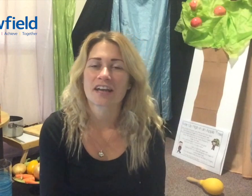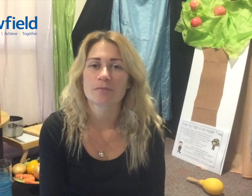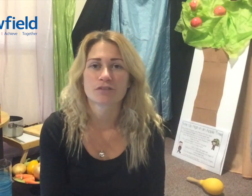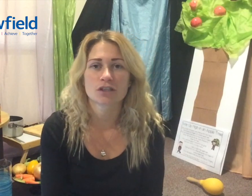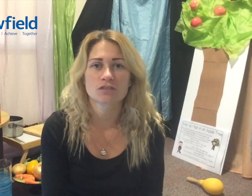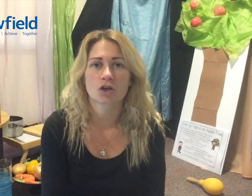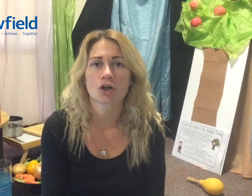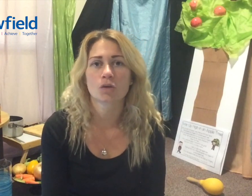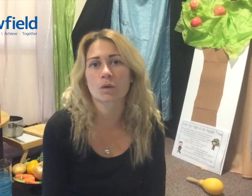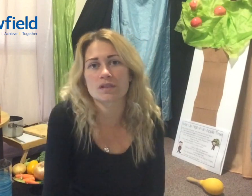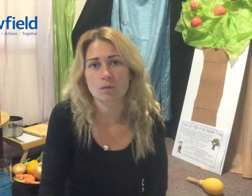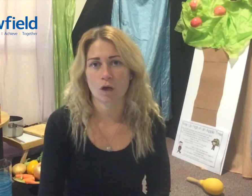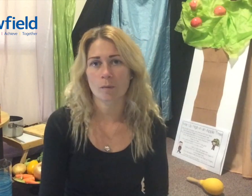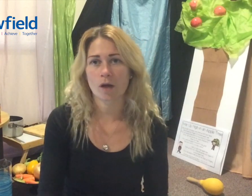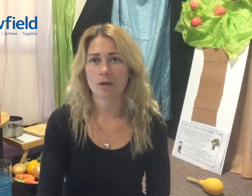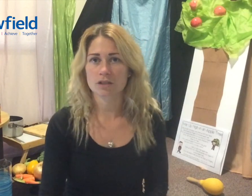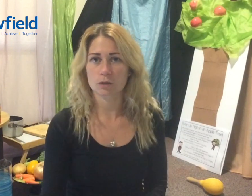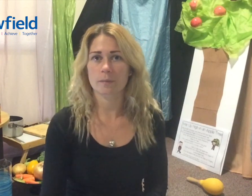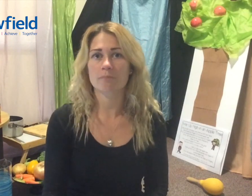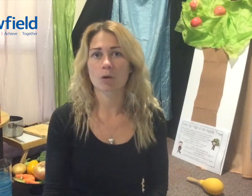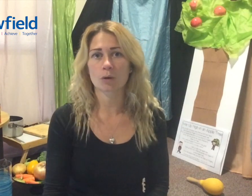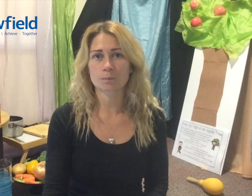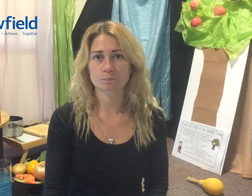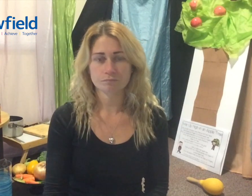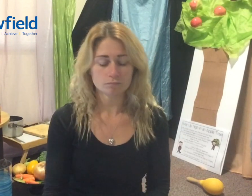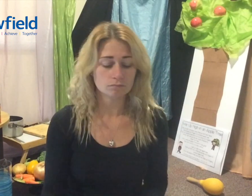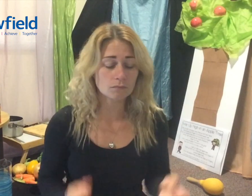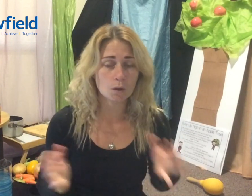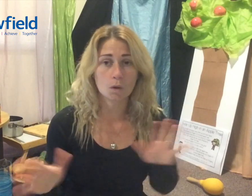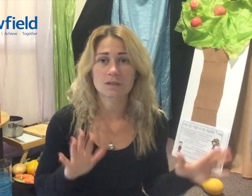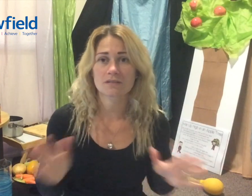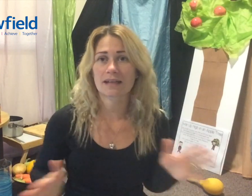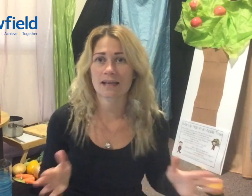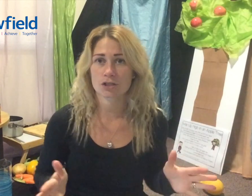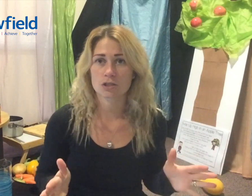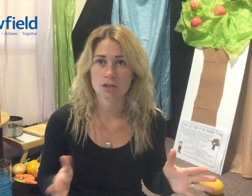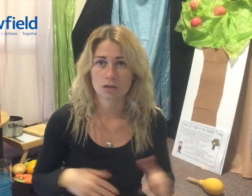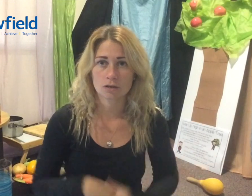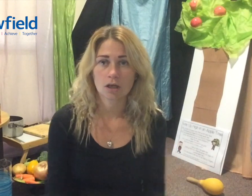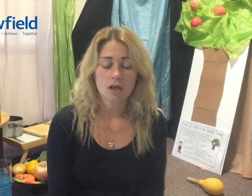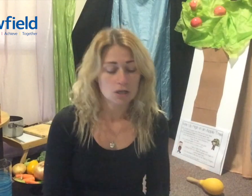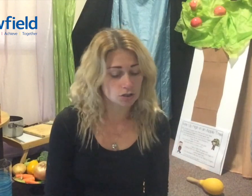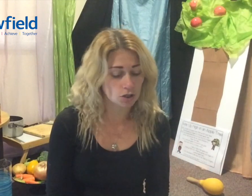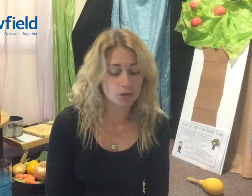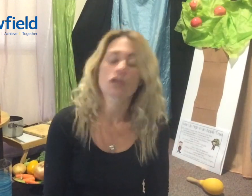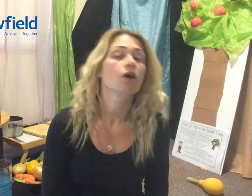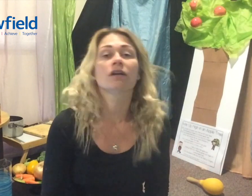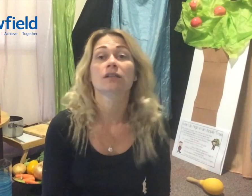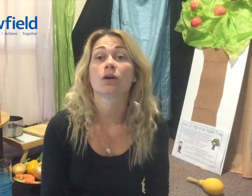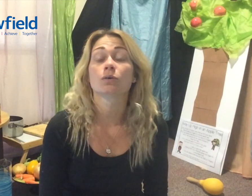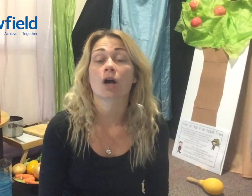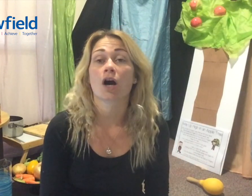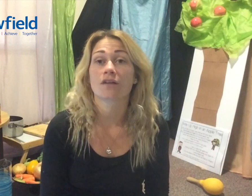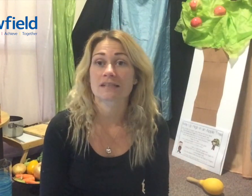but first of all, we're going to warm our bodies up a bit more. I'm going to have a little action song. So the song is called Harvest